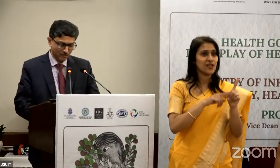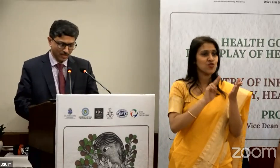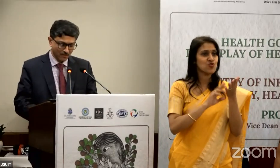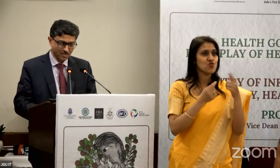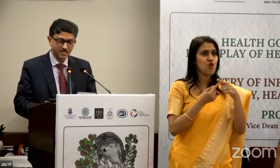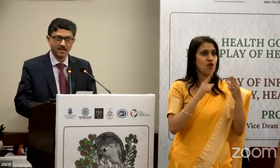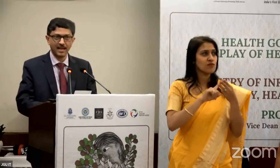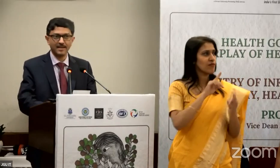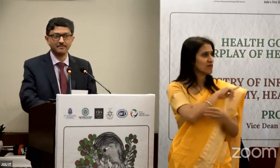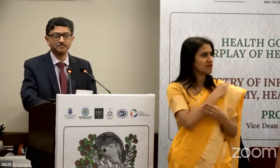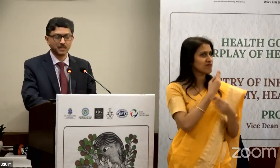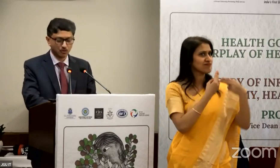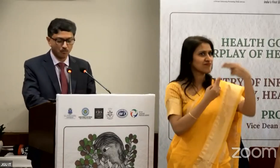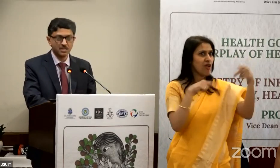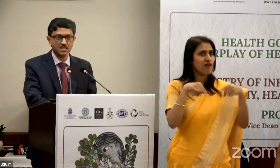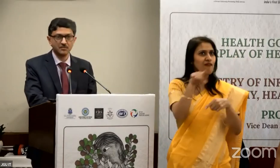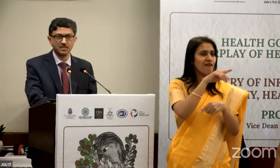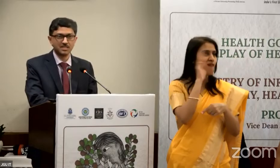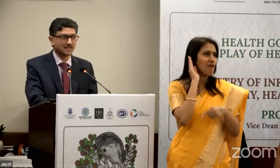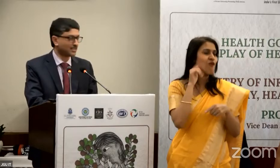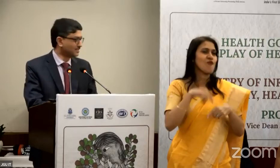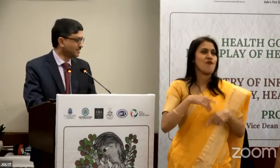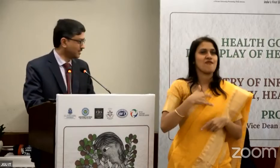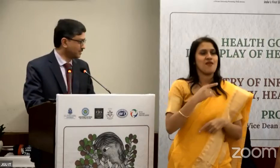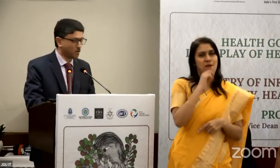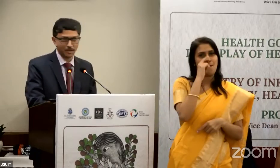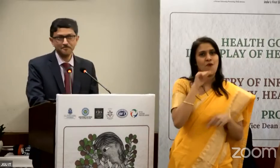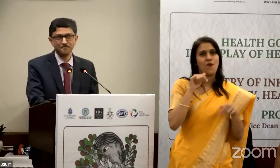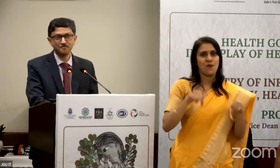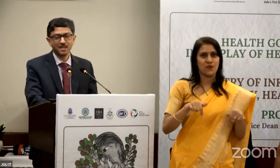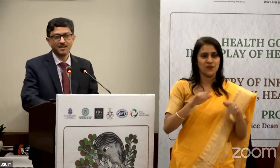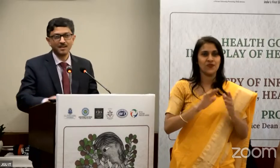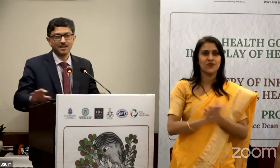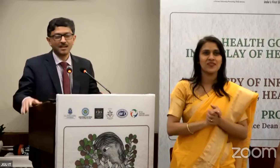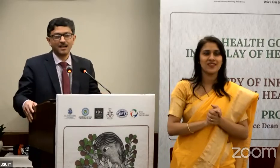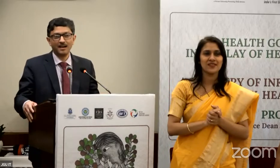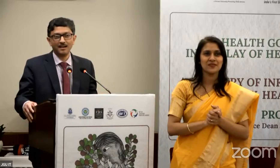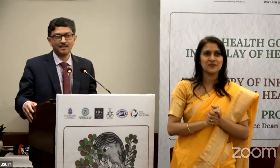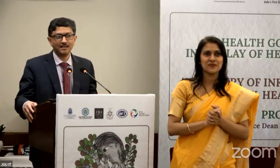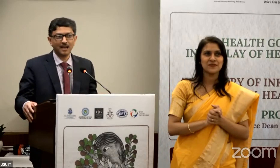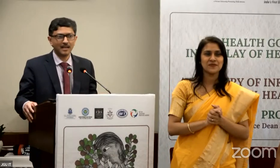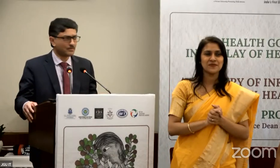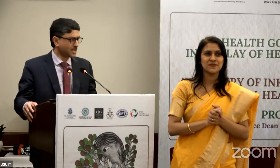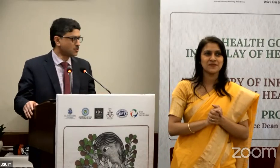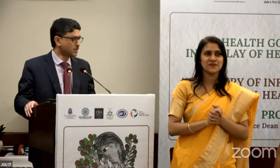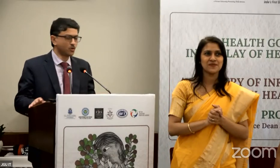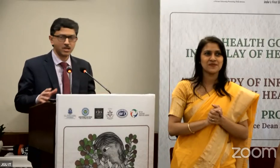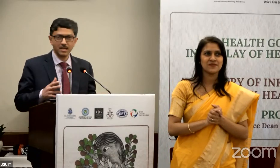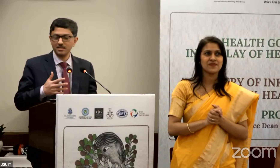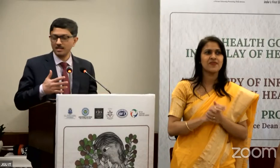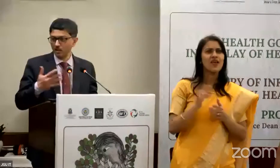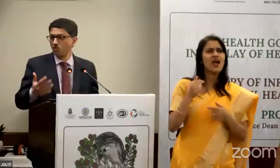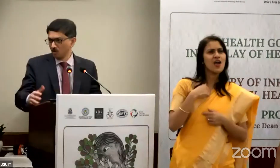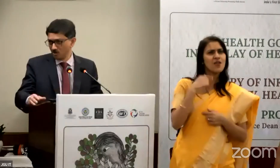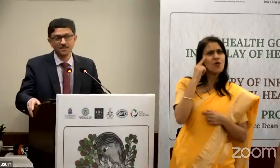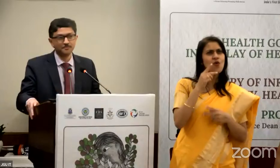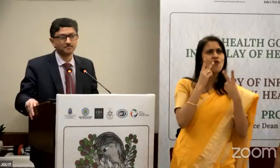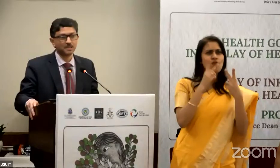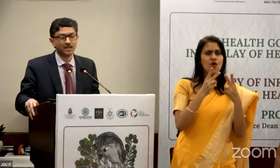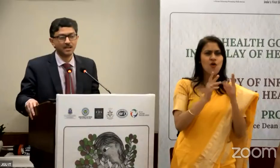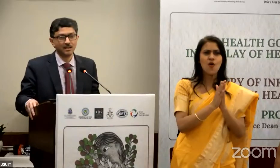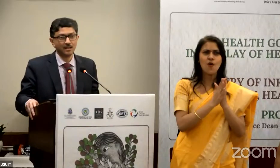So, in fact, I had a conversation with Chantal in the morning, and I was actually looking at her own